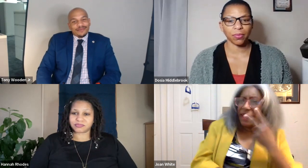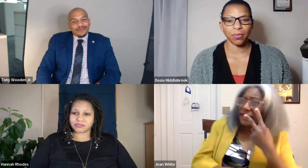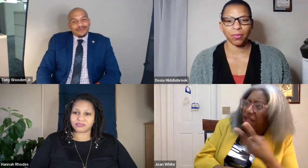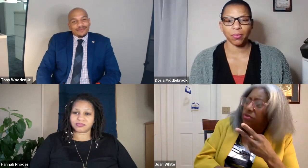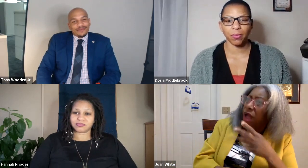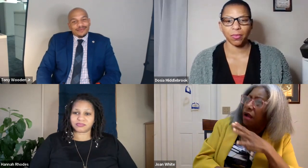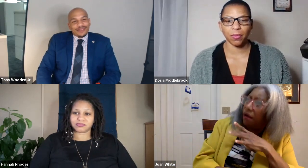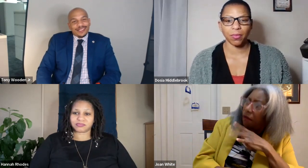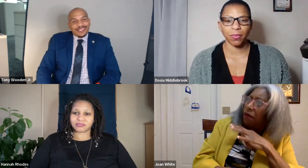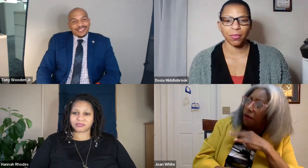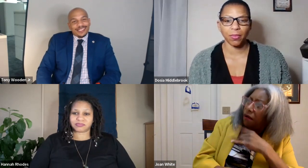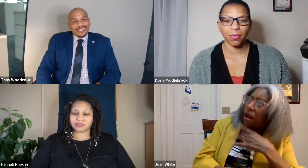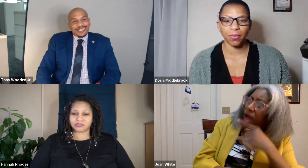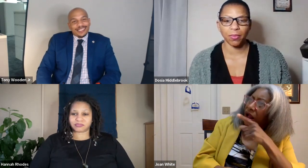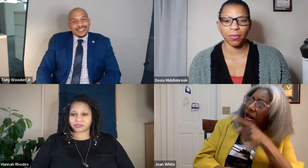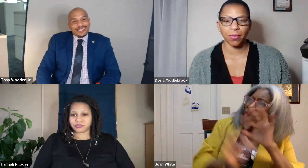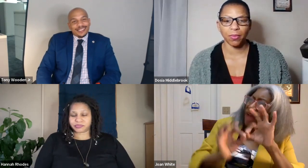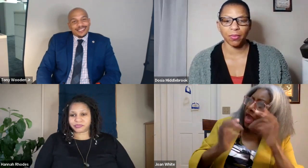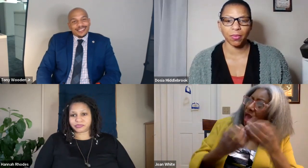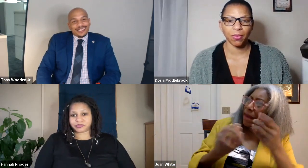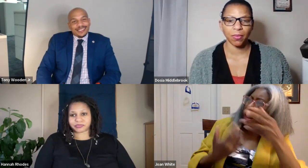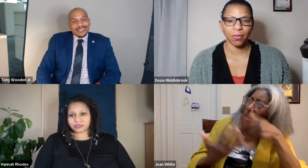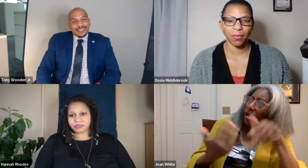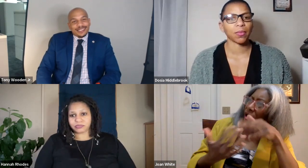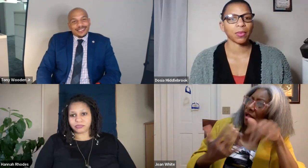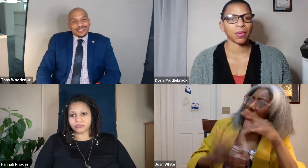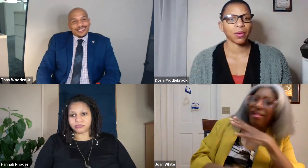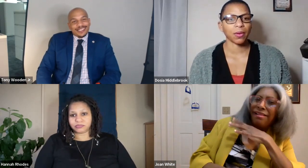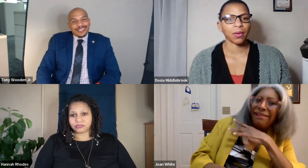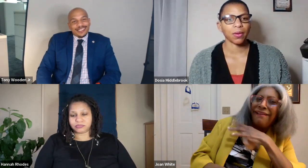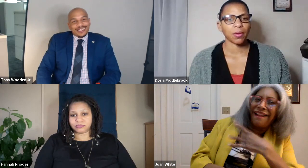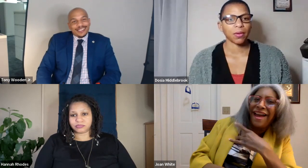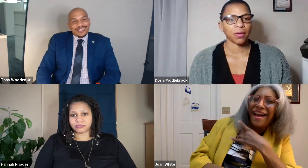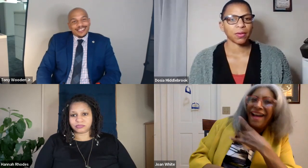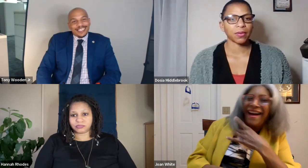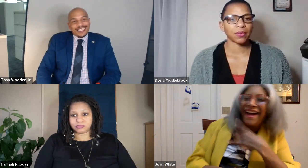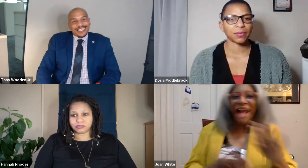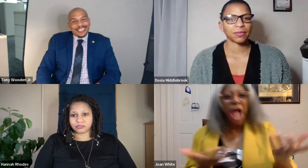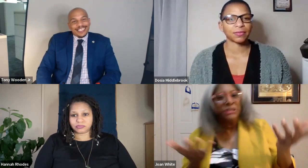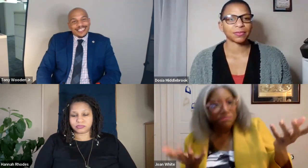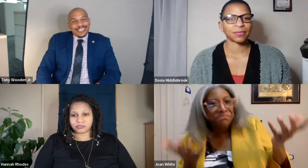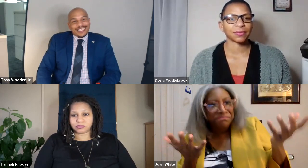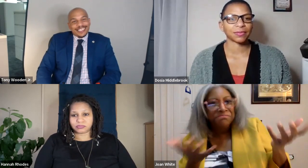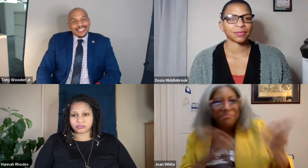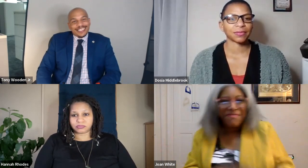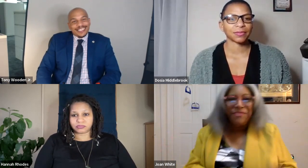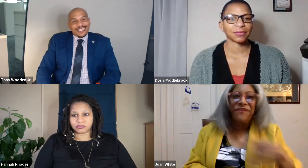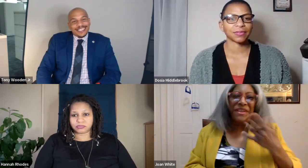over time, and friends would see our family and would comment about how cool it was that our family had this very